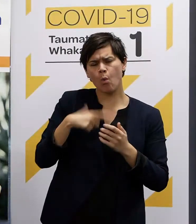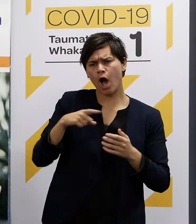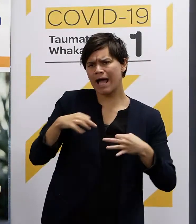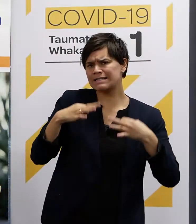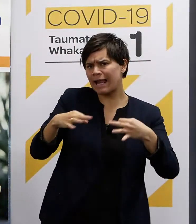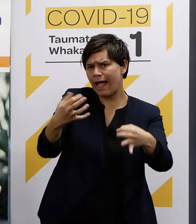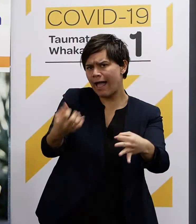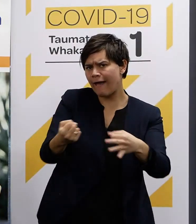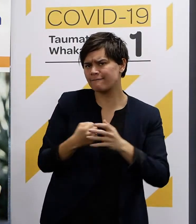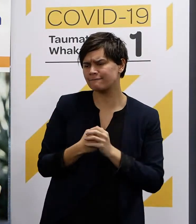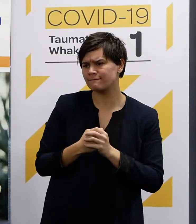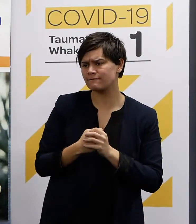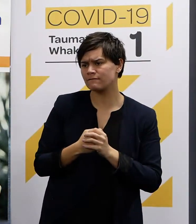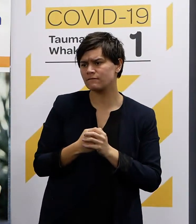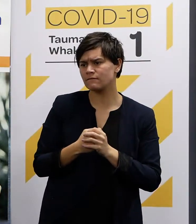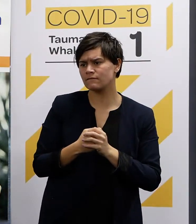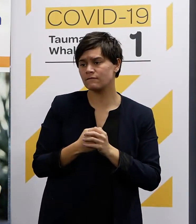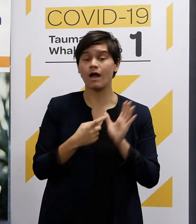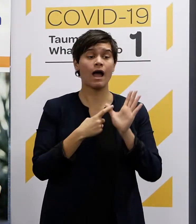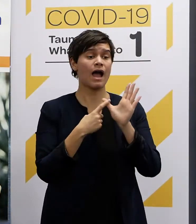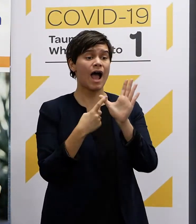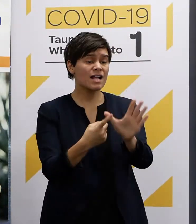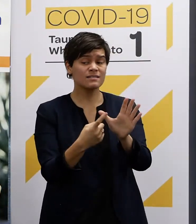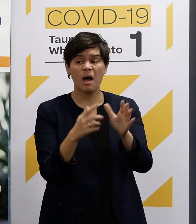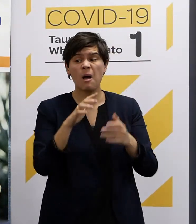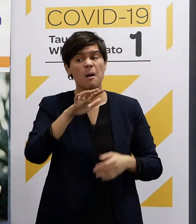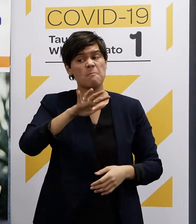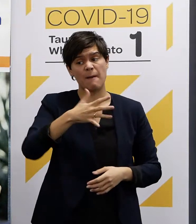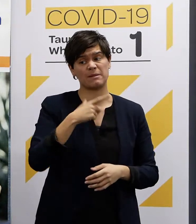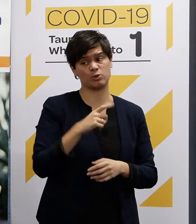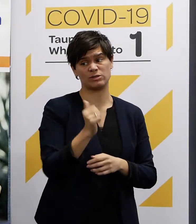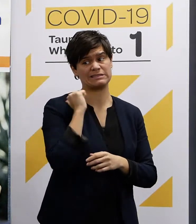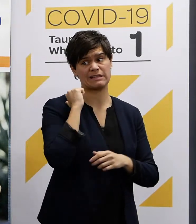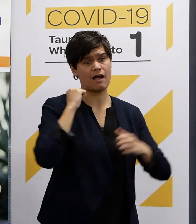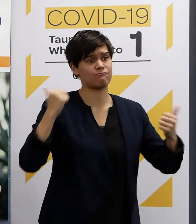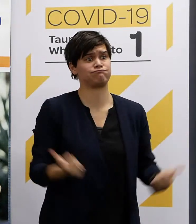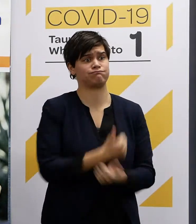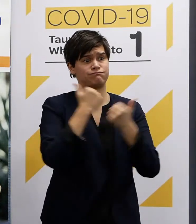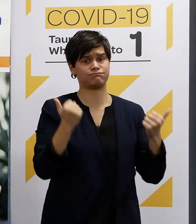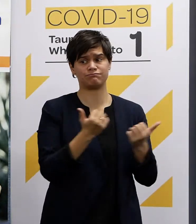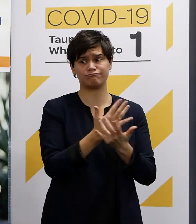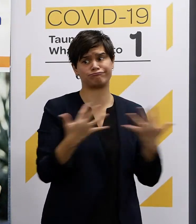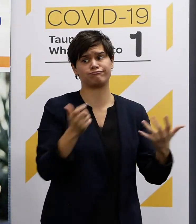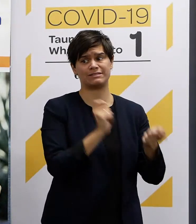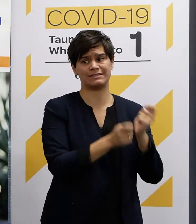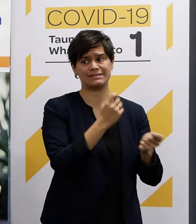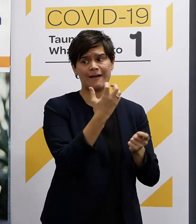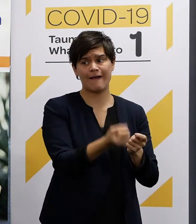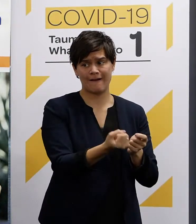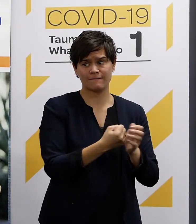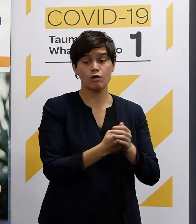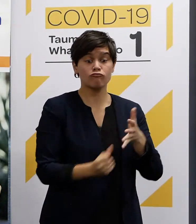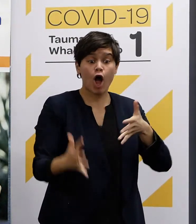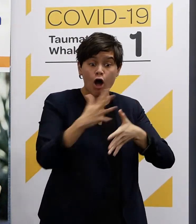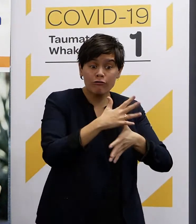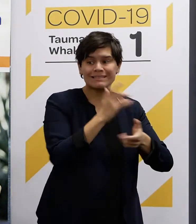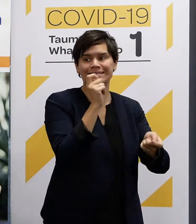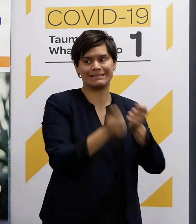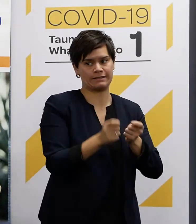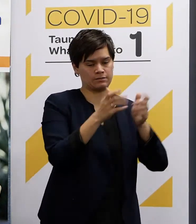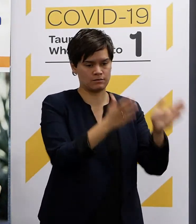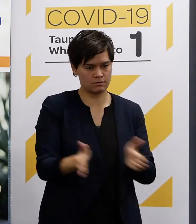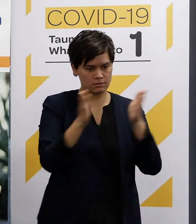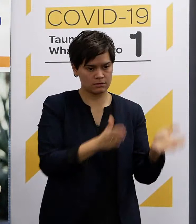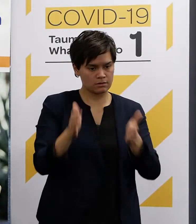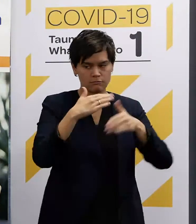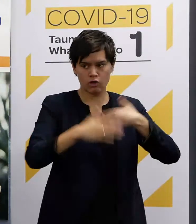be the volume of tests that they're pushing through, and of course the priority will be on pushing the tests through, and as has been the